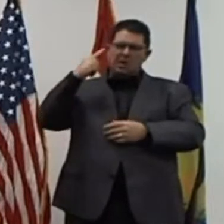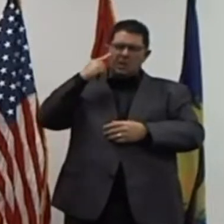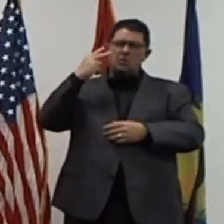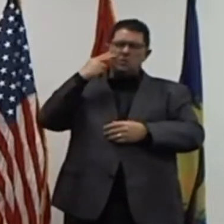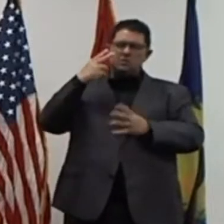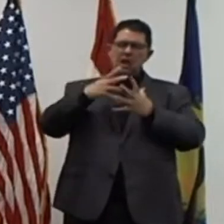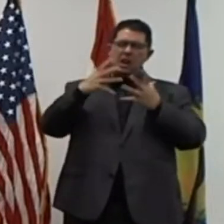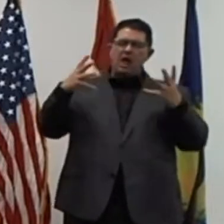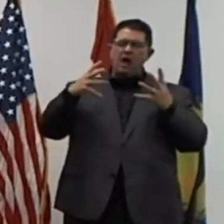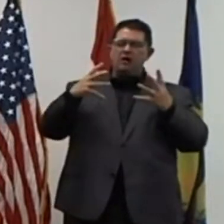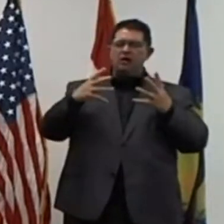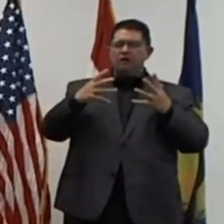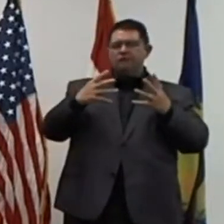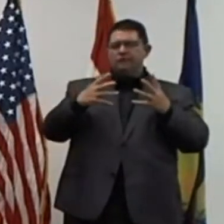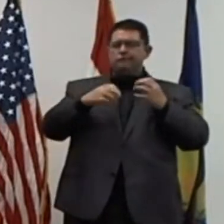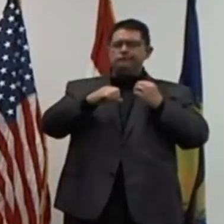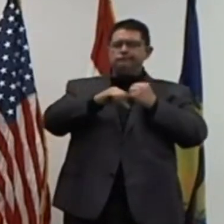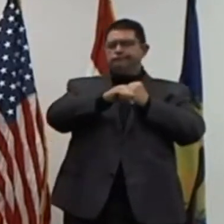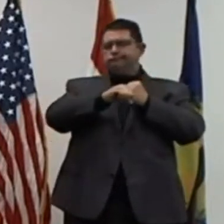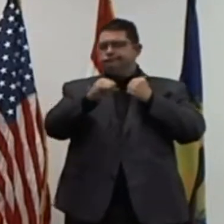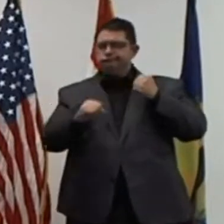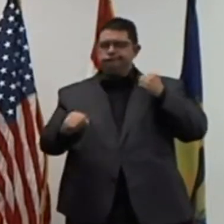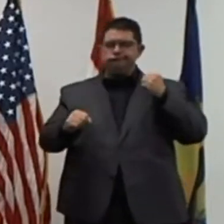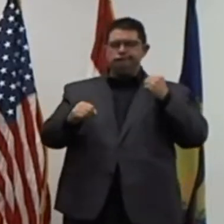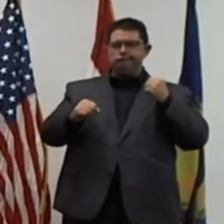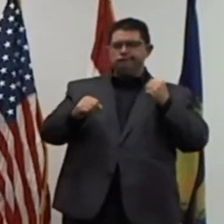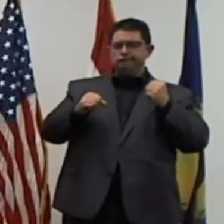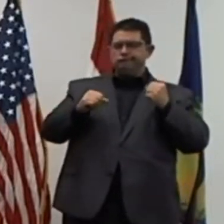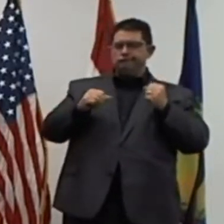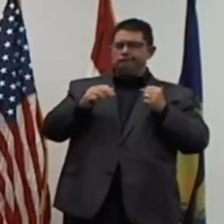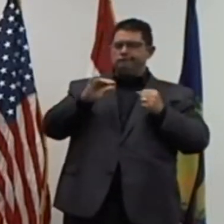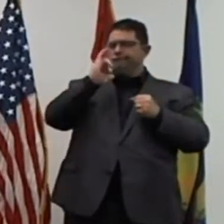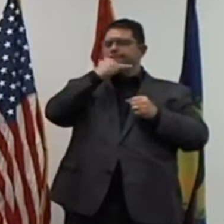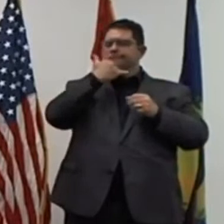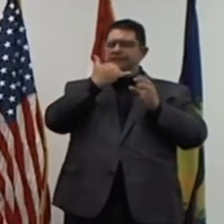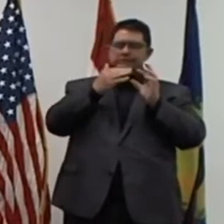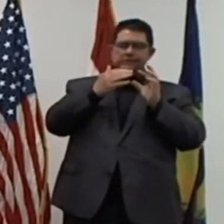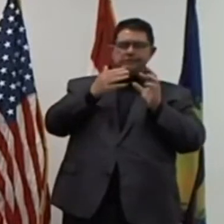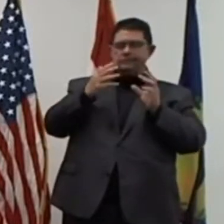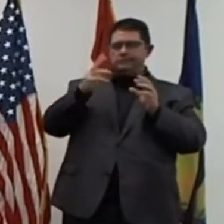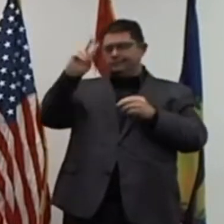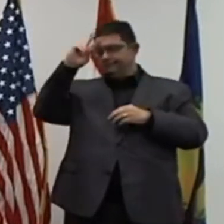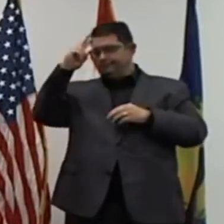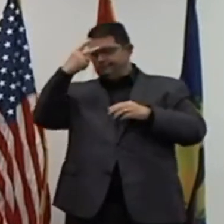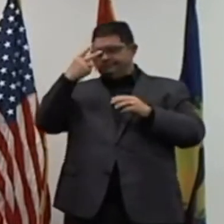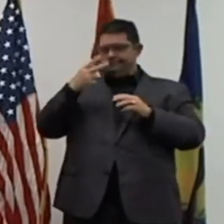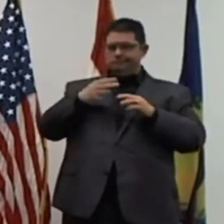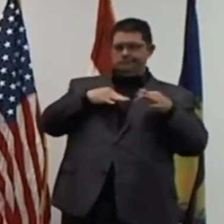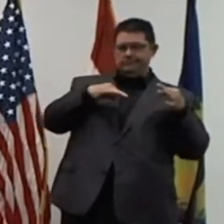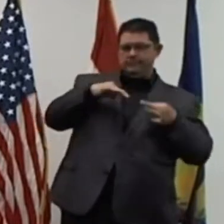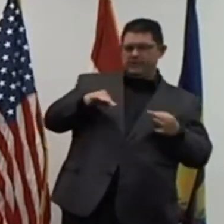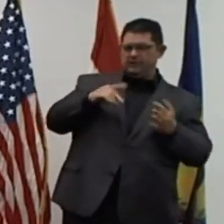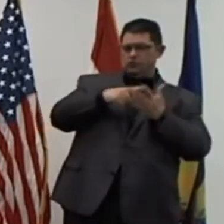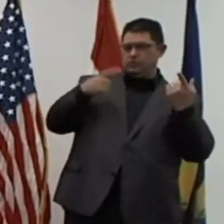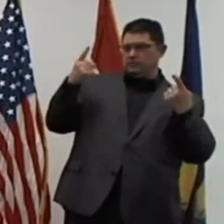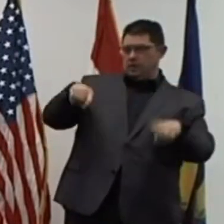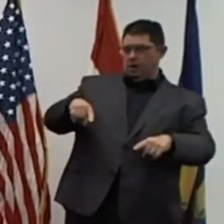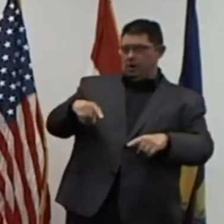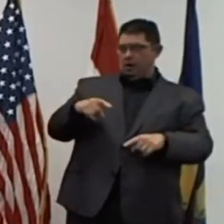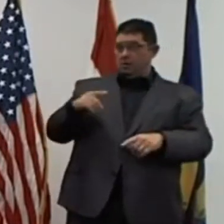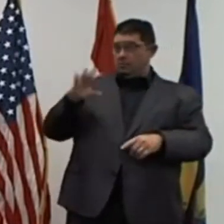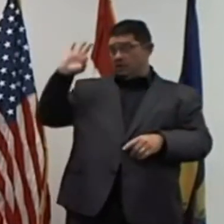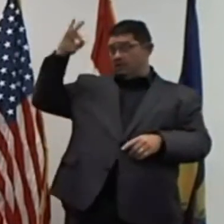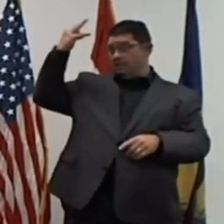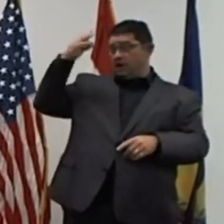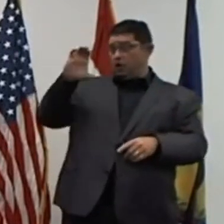exaggerations and interpretations of what's happening, or misinterpretations of what's been done. But the federal CARES Act